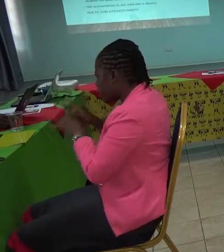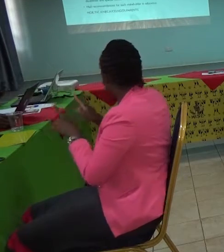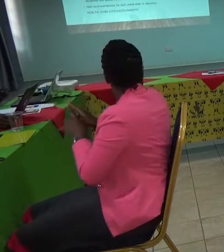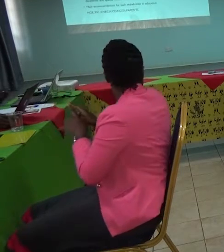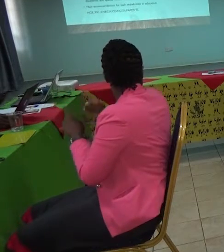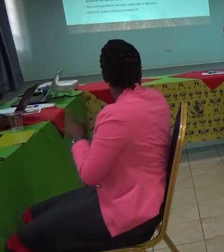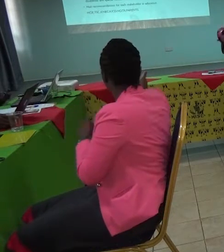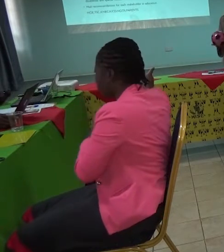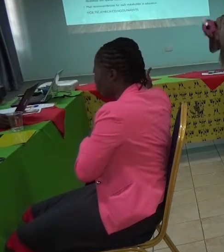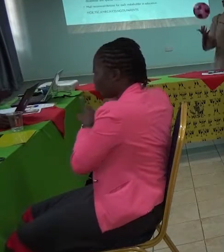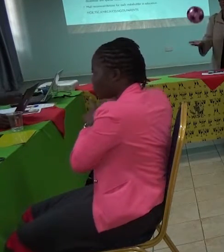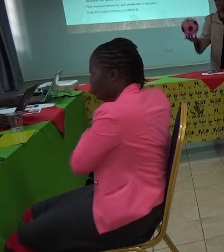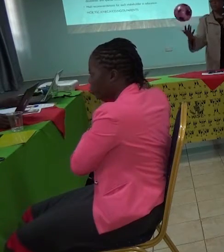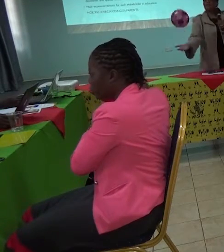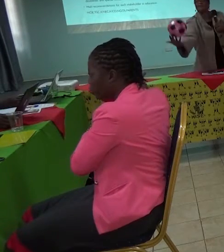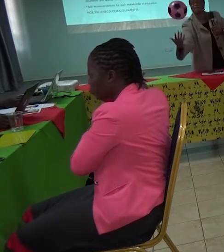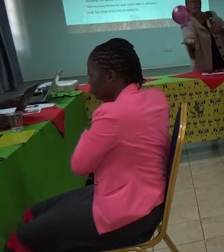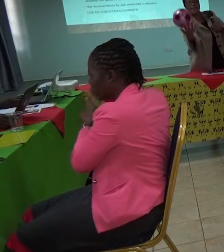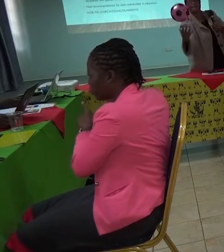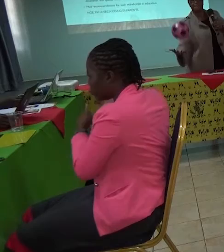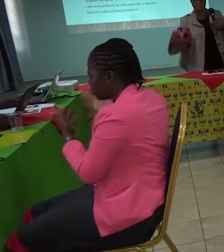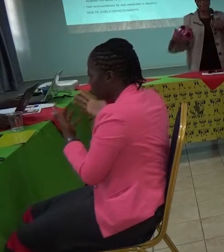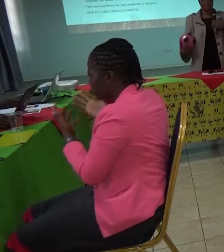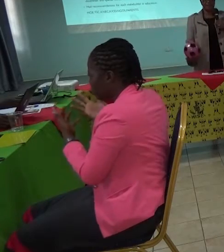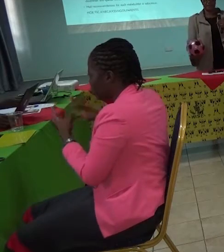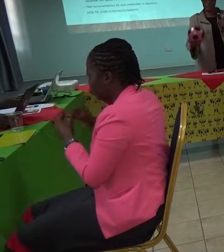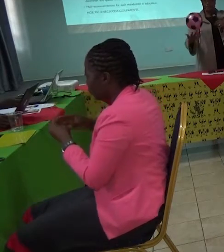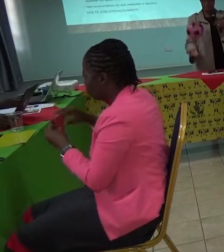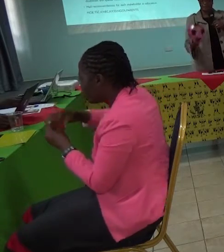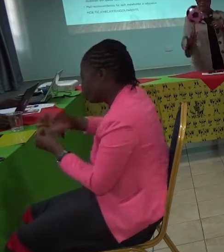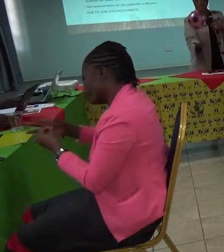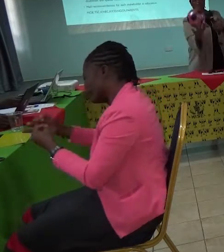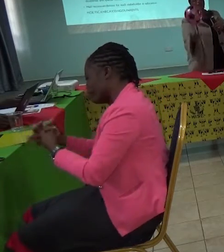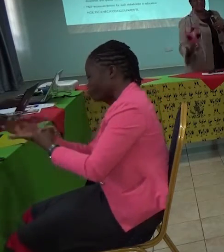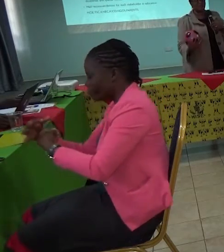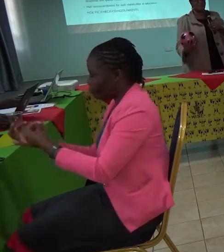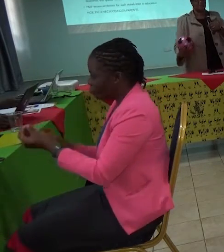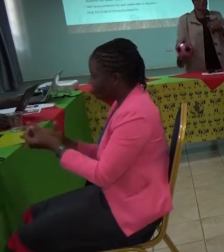Was it like this one? No. It was made up of what? Rads, tight, completely tight.